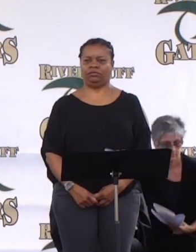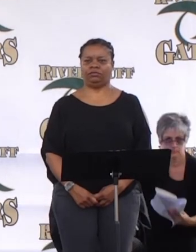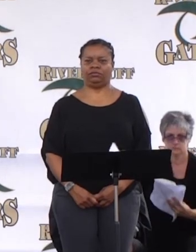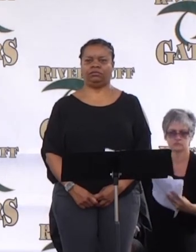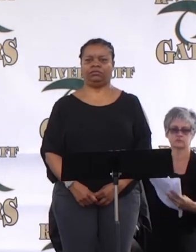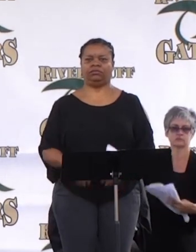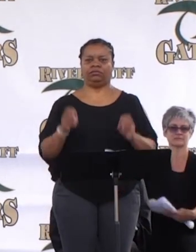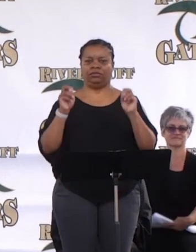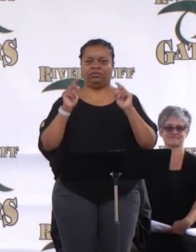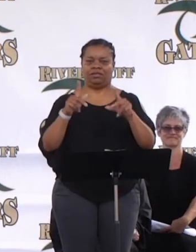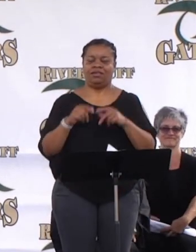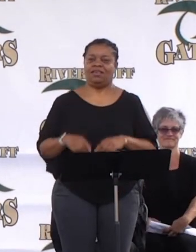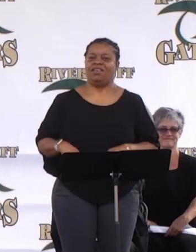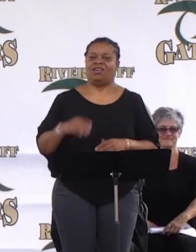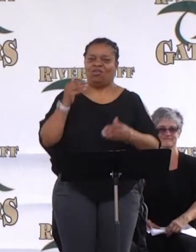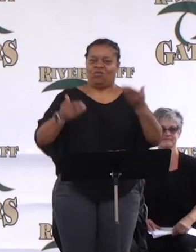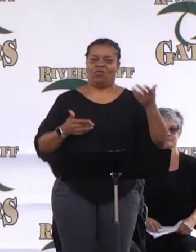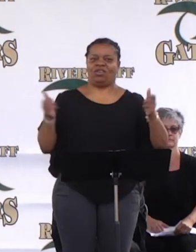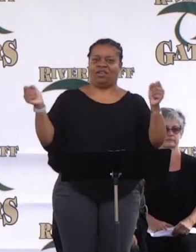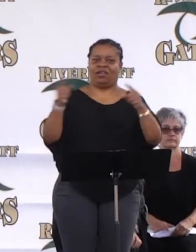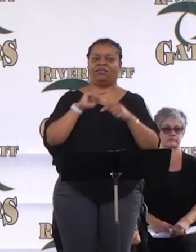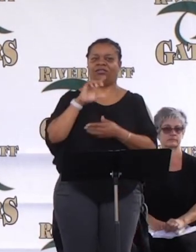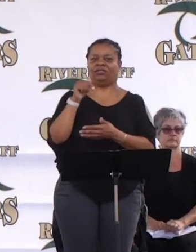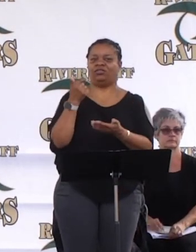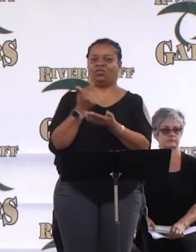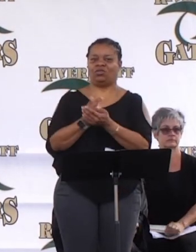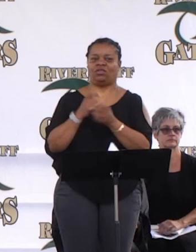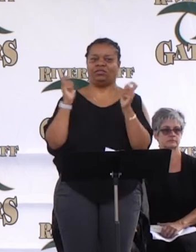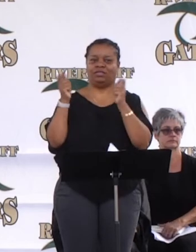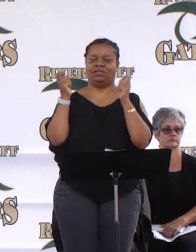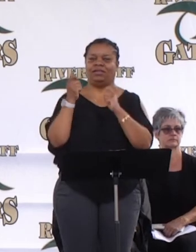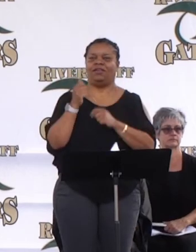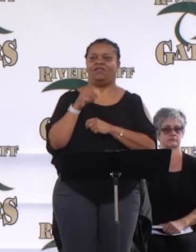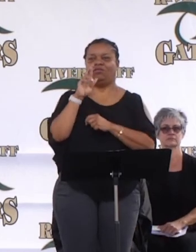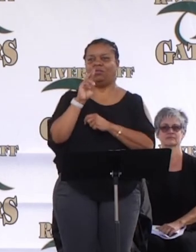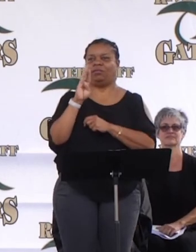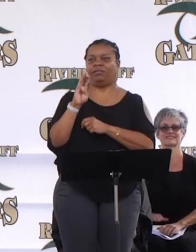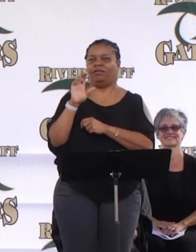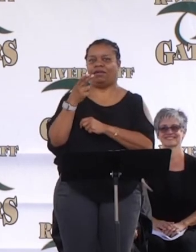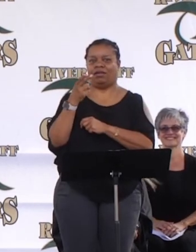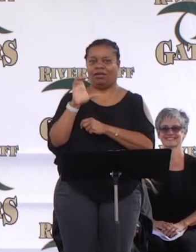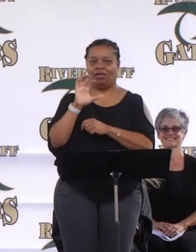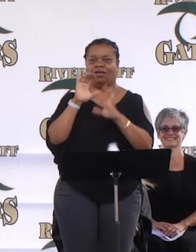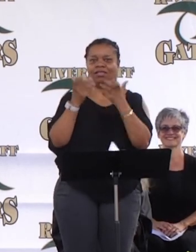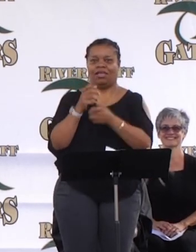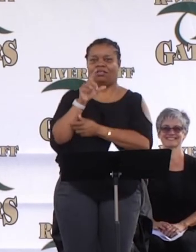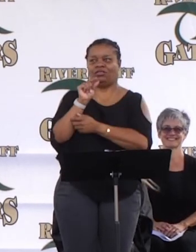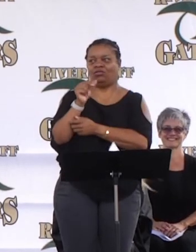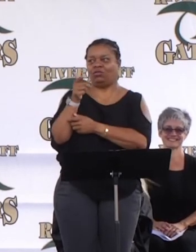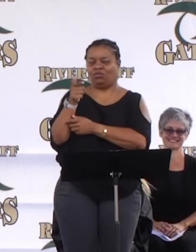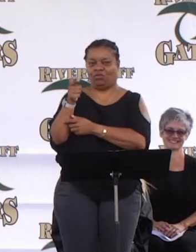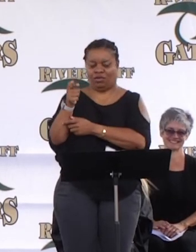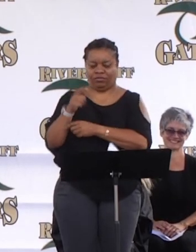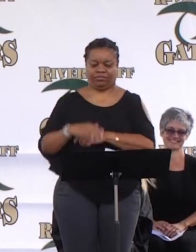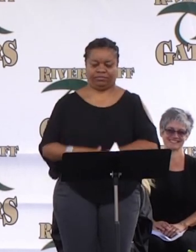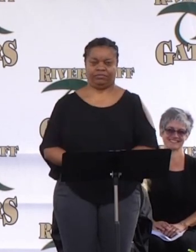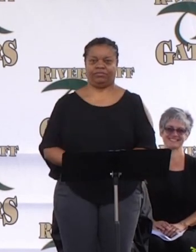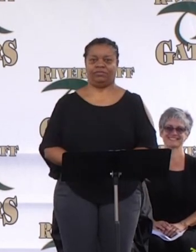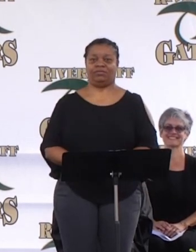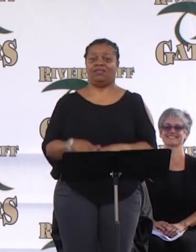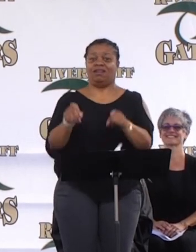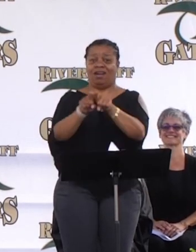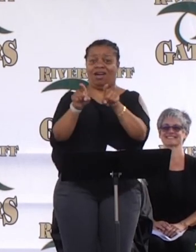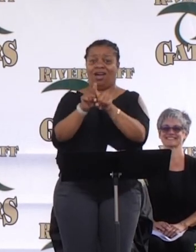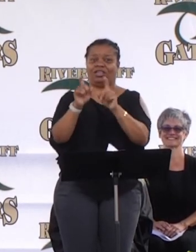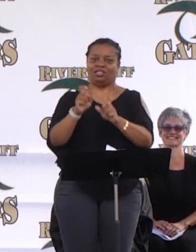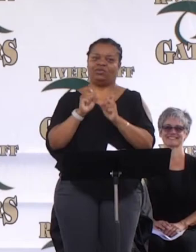All right, welcome everyone to the graduation ceremony for River Bluff High School's class of 2021. I also want to